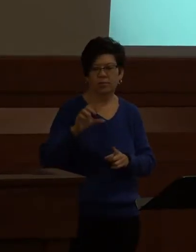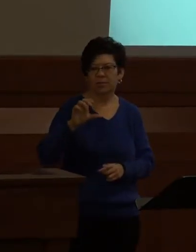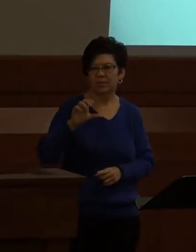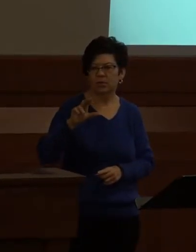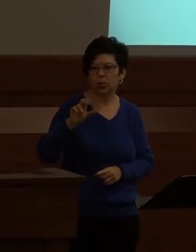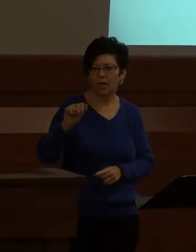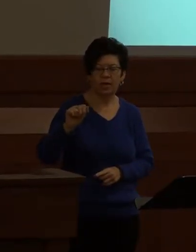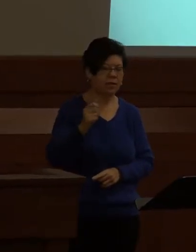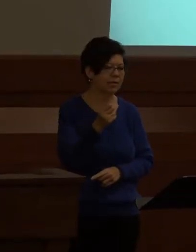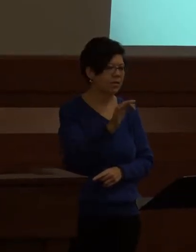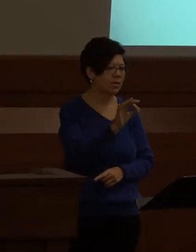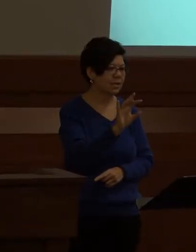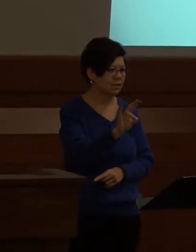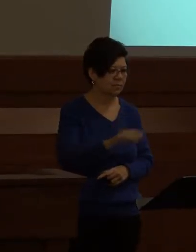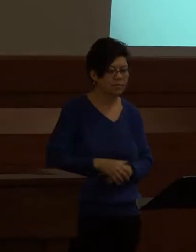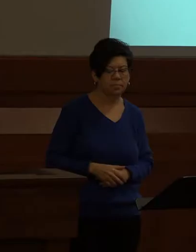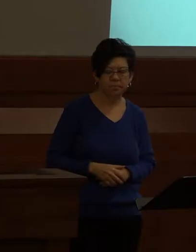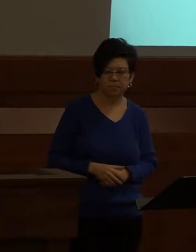1997.